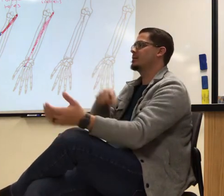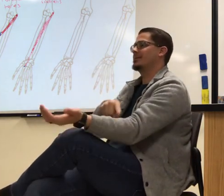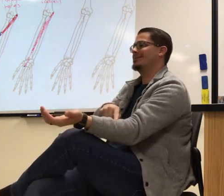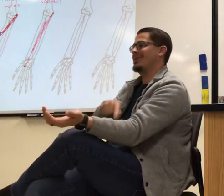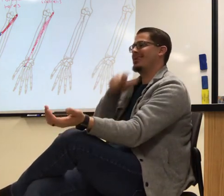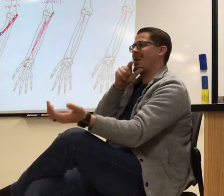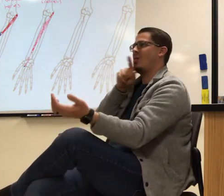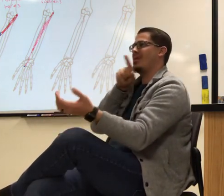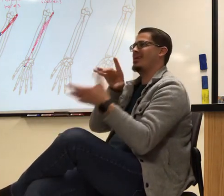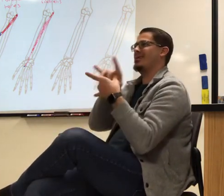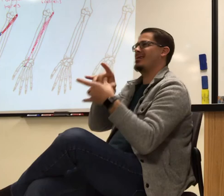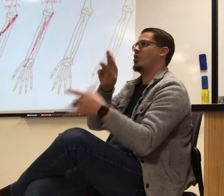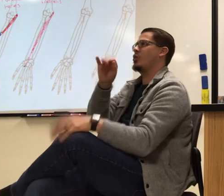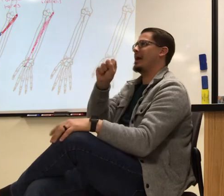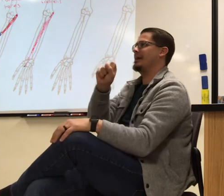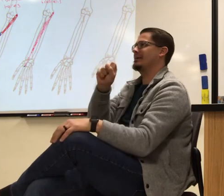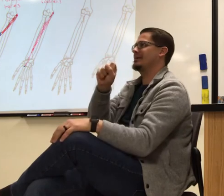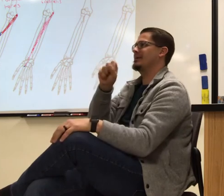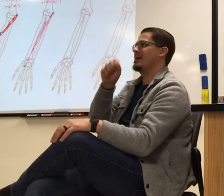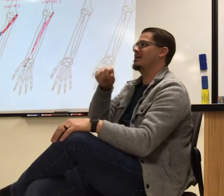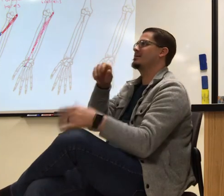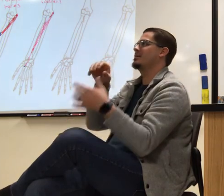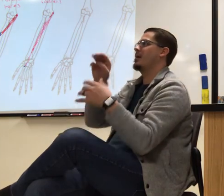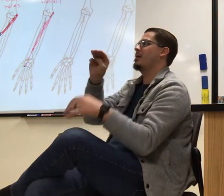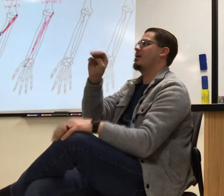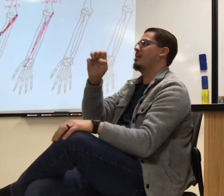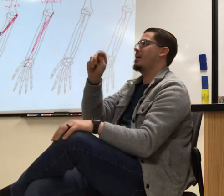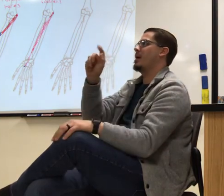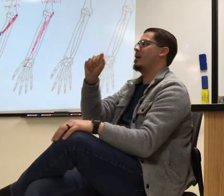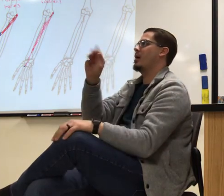the radius and inserts on the metacarpal.